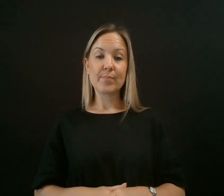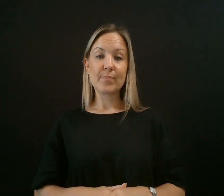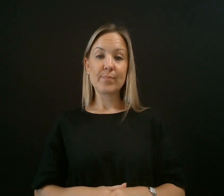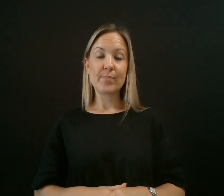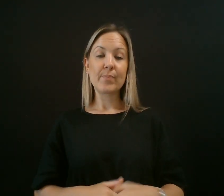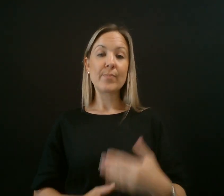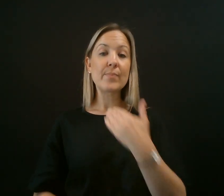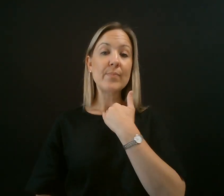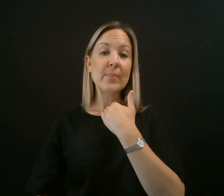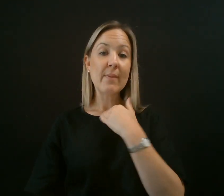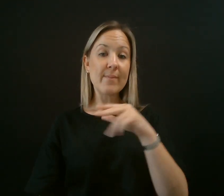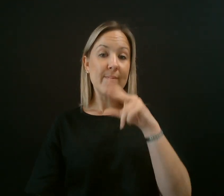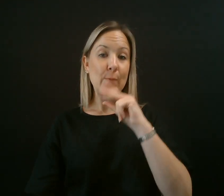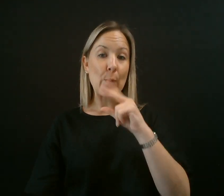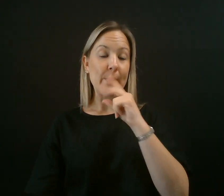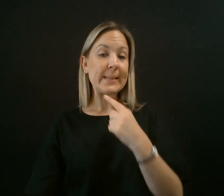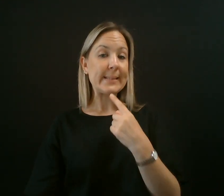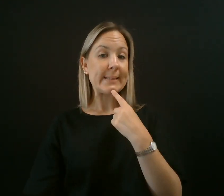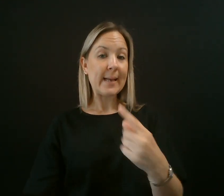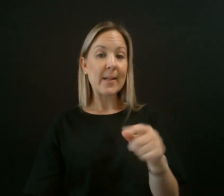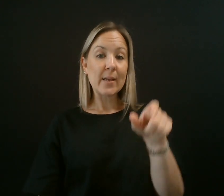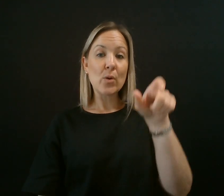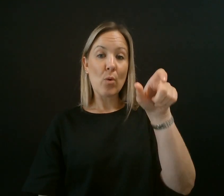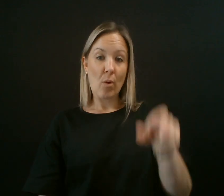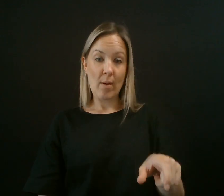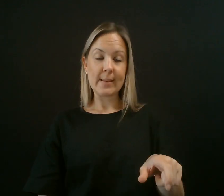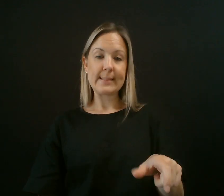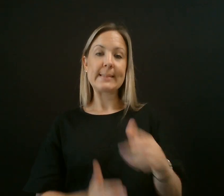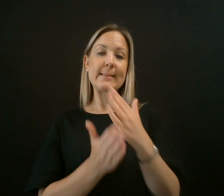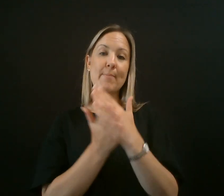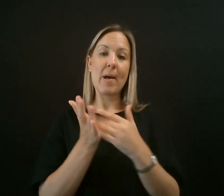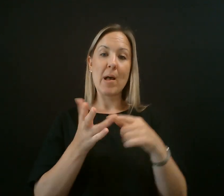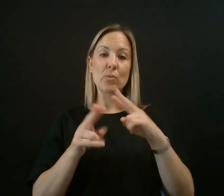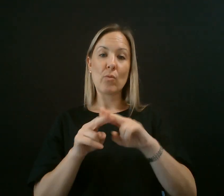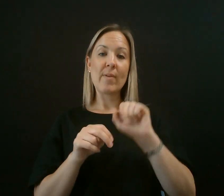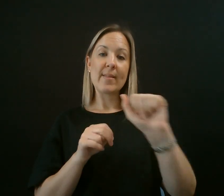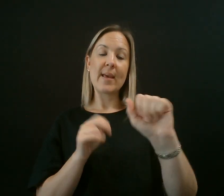verbally advising clients as part of their orientation to their new home,